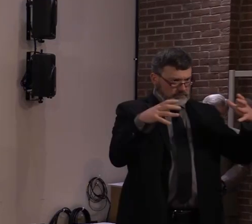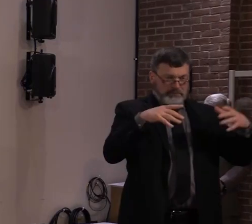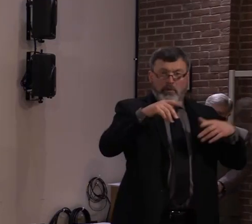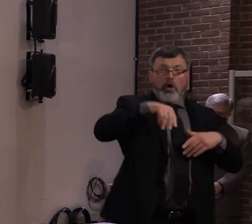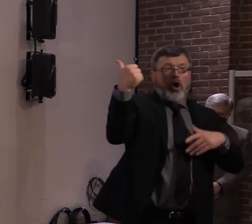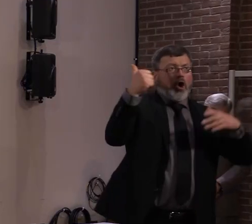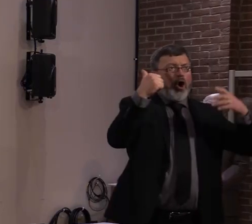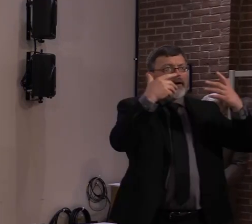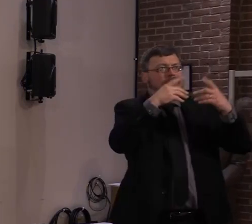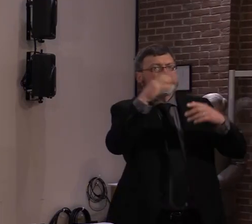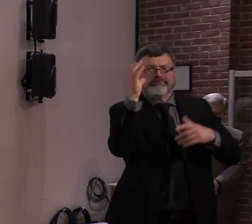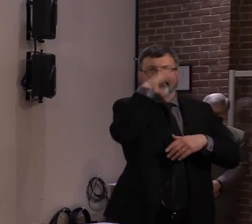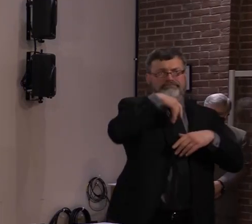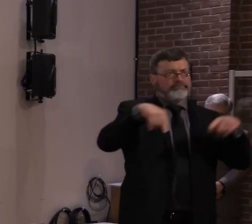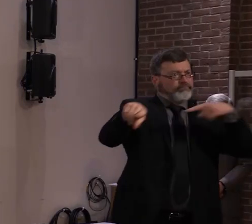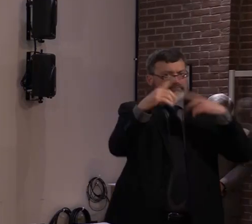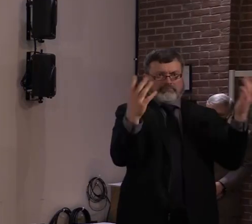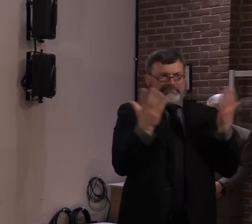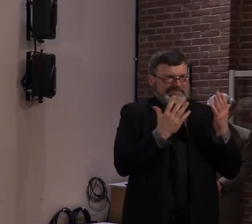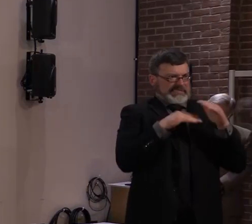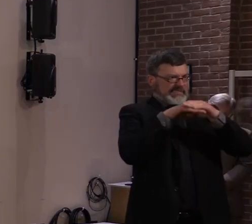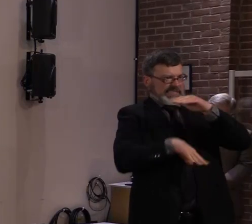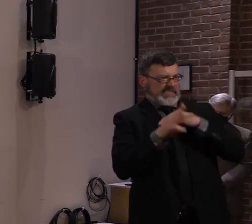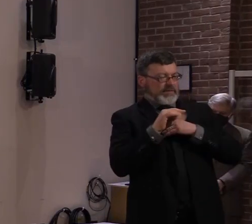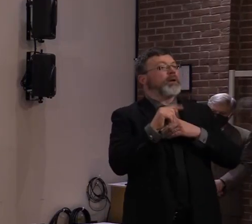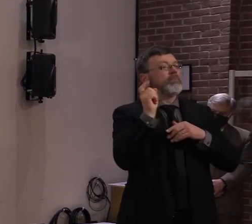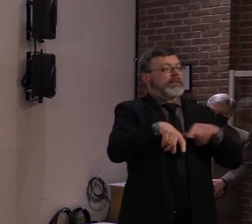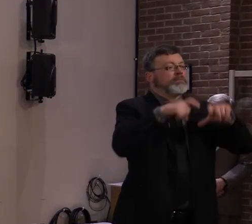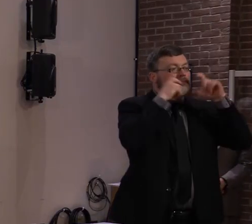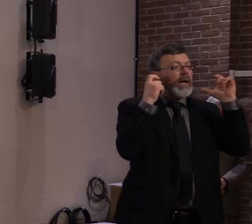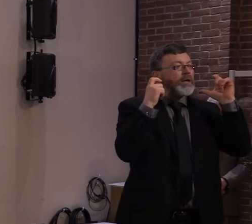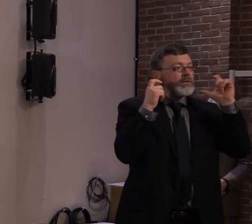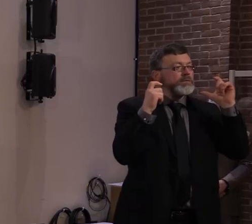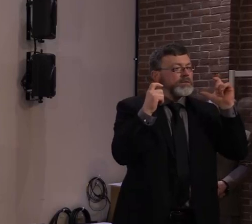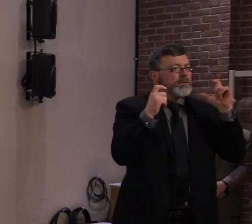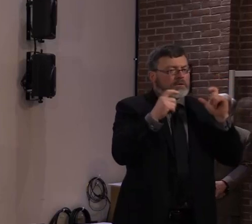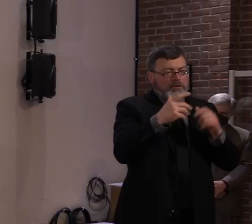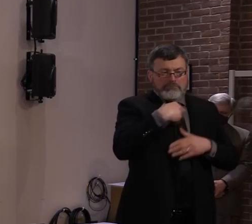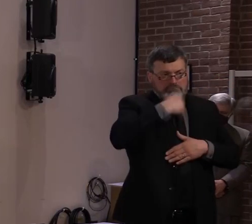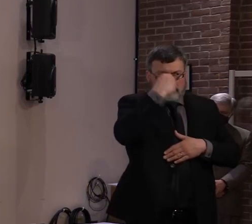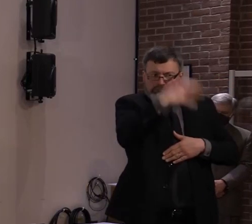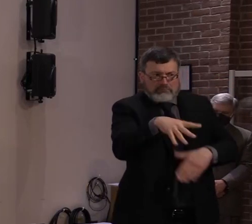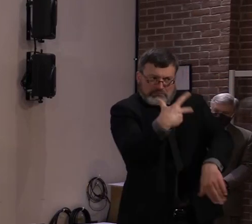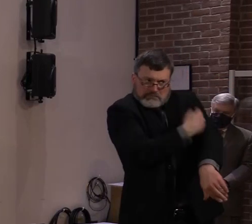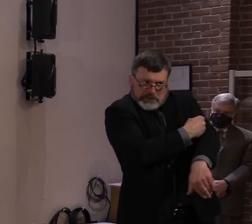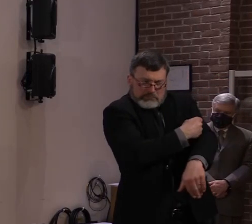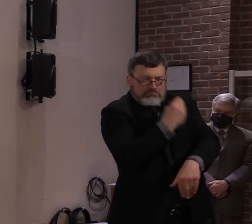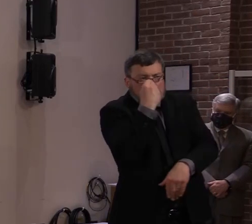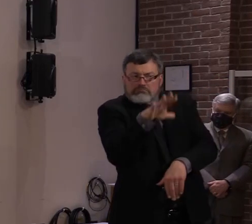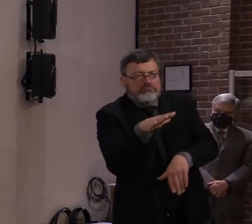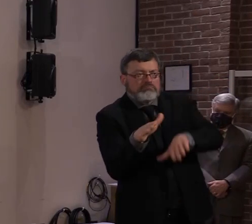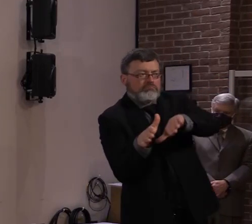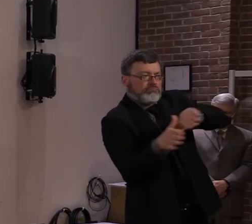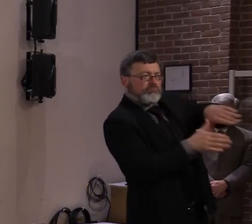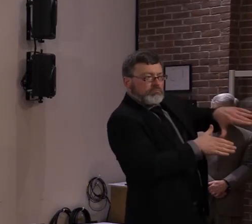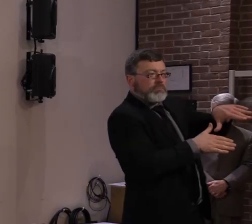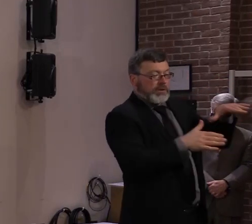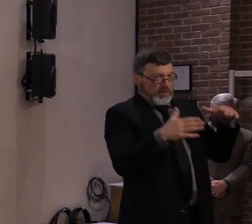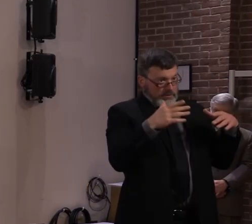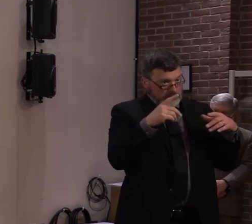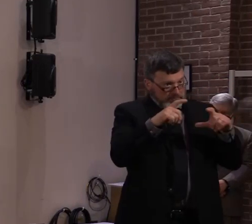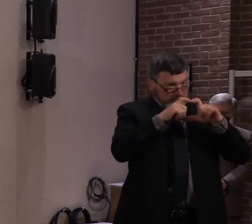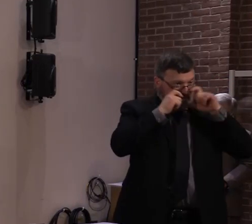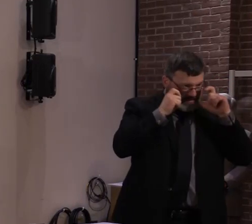you are vaccinated or not. So if you're outside on a run, or the family is on a hike